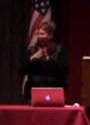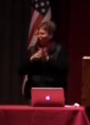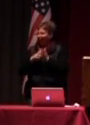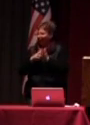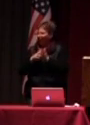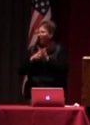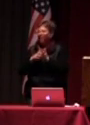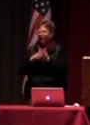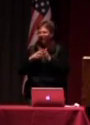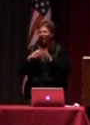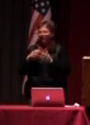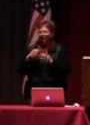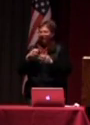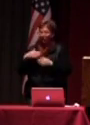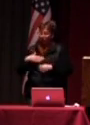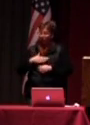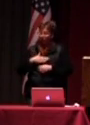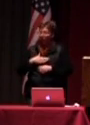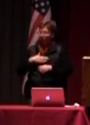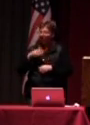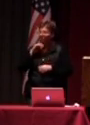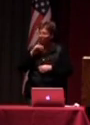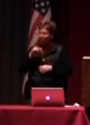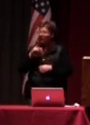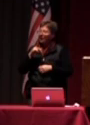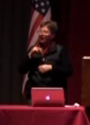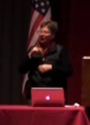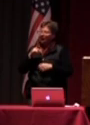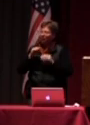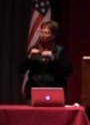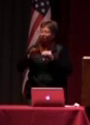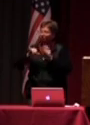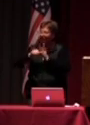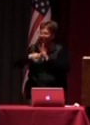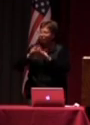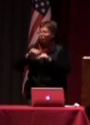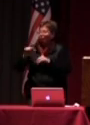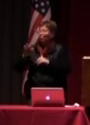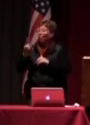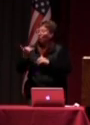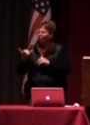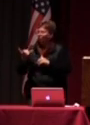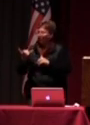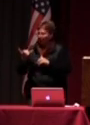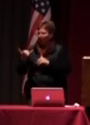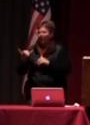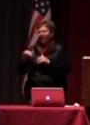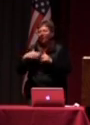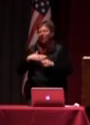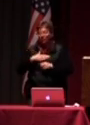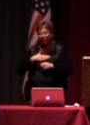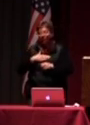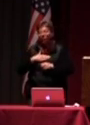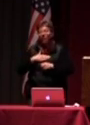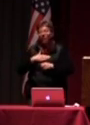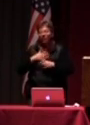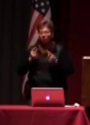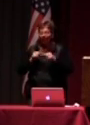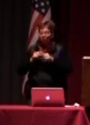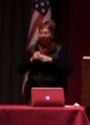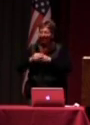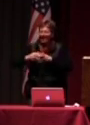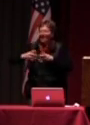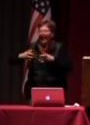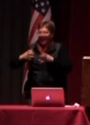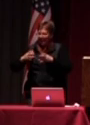Napoleon placed such weight on was actually more narrowly military glory. Napoleon did gesture towards expanding the definition. When